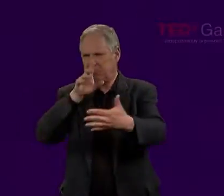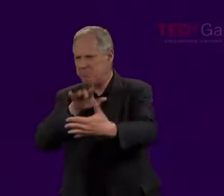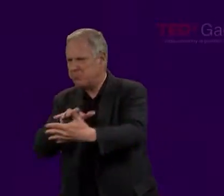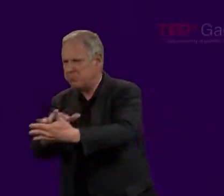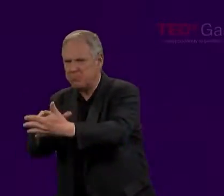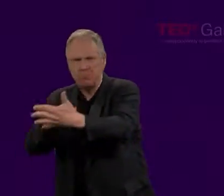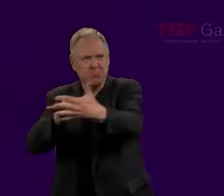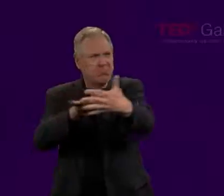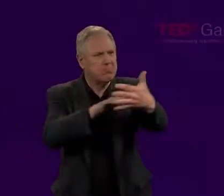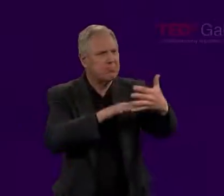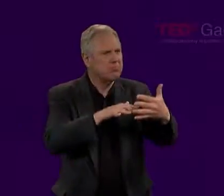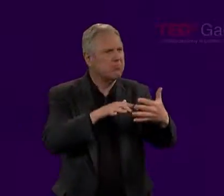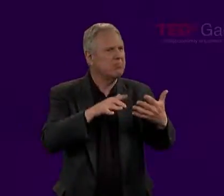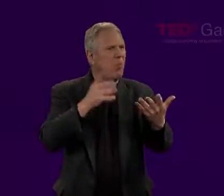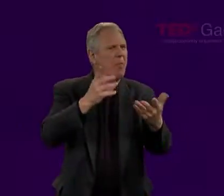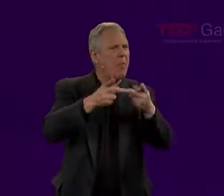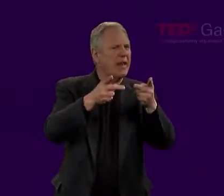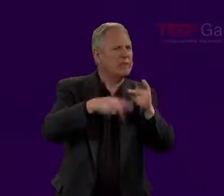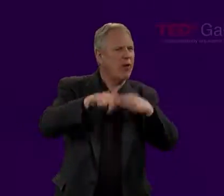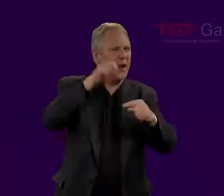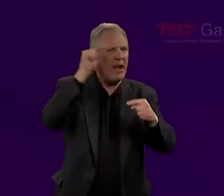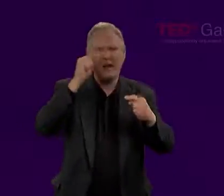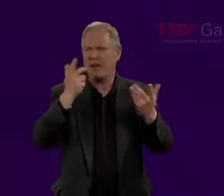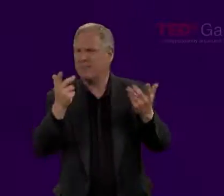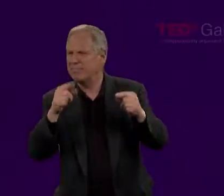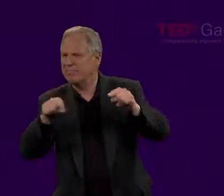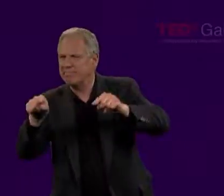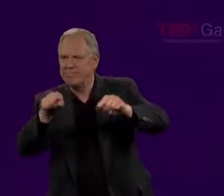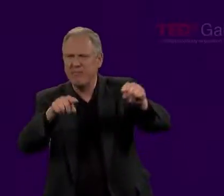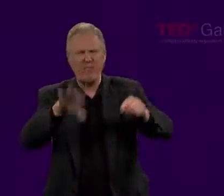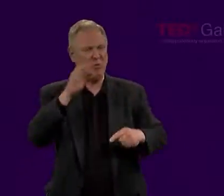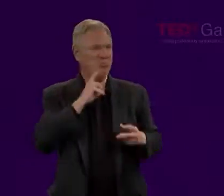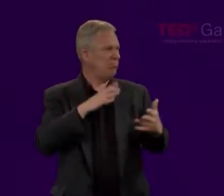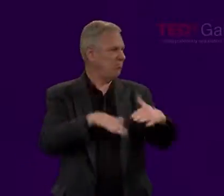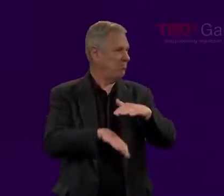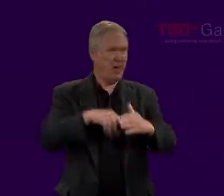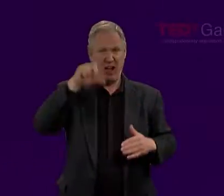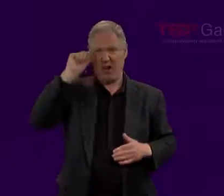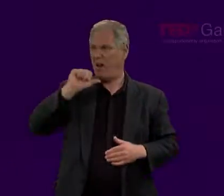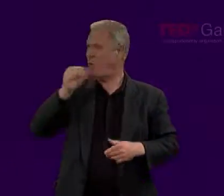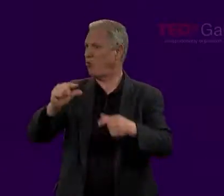Gallaudet at night, and they study the different places